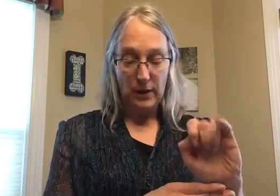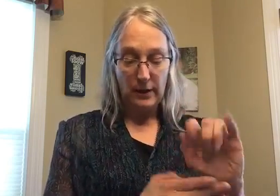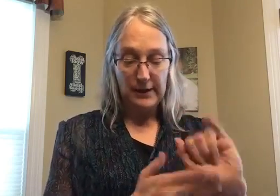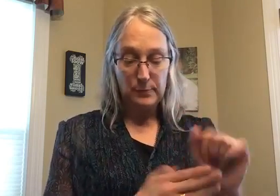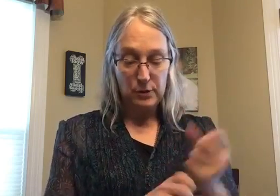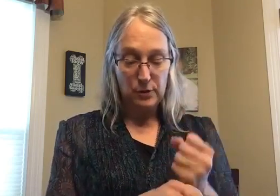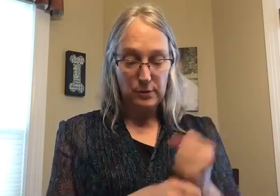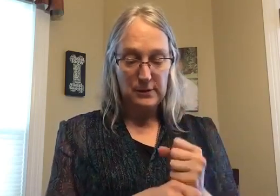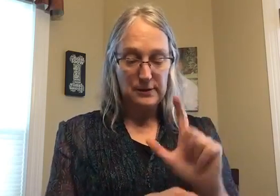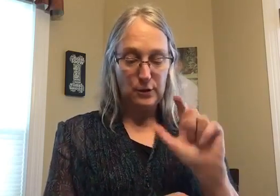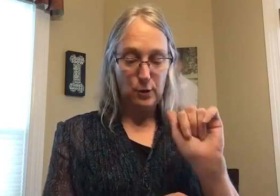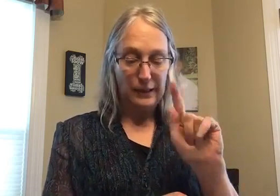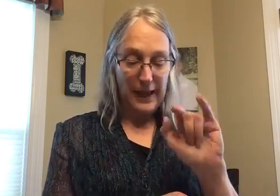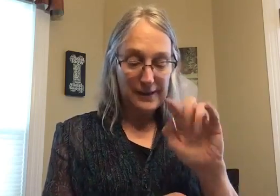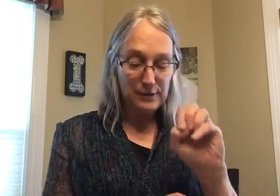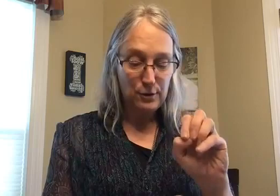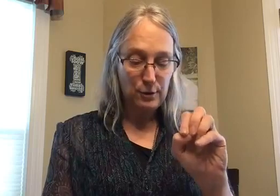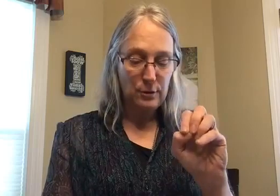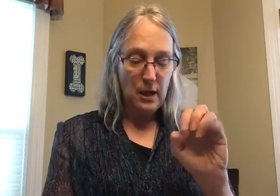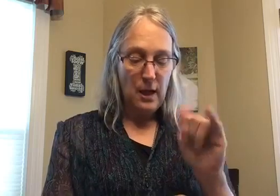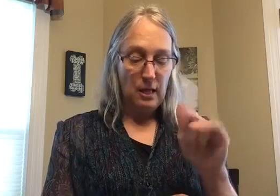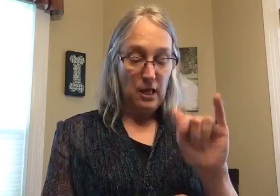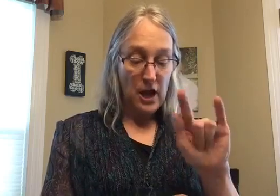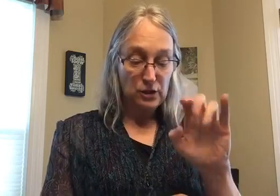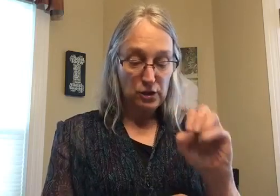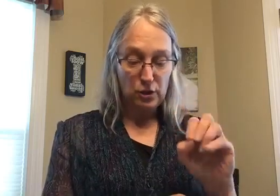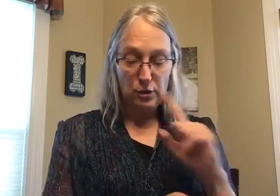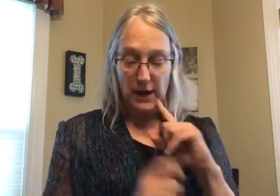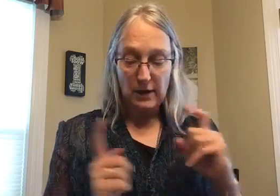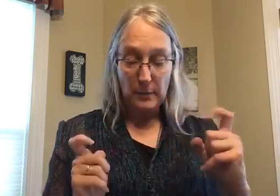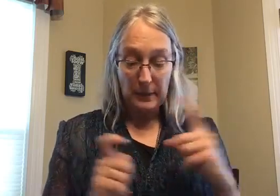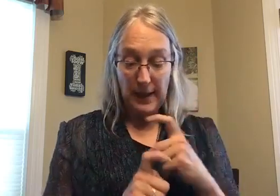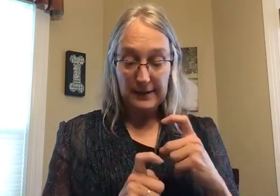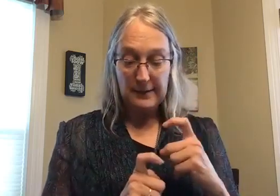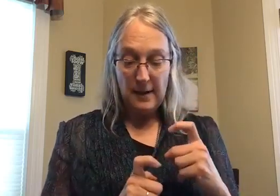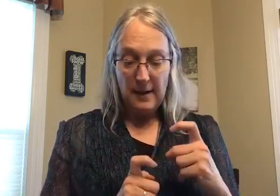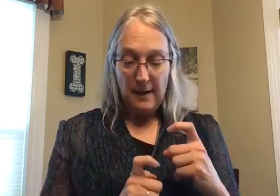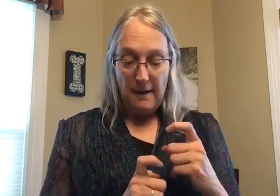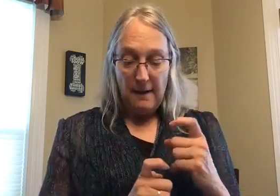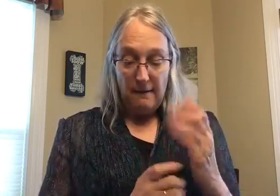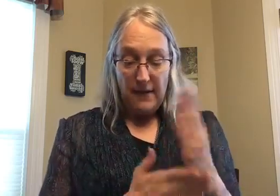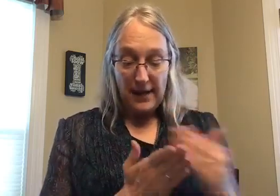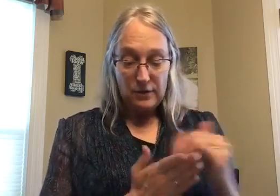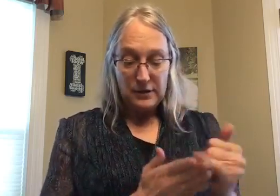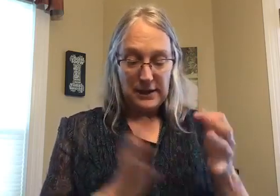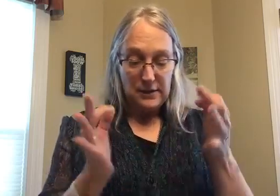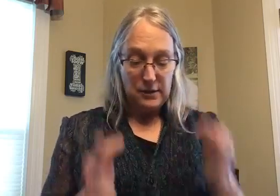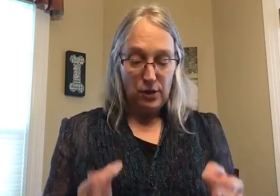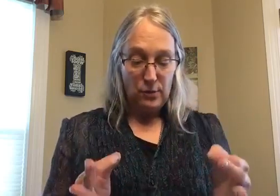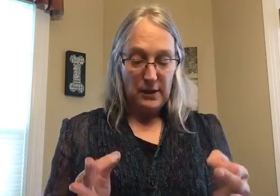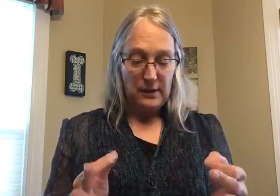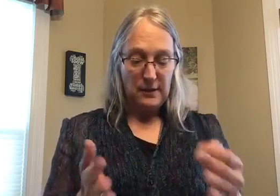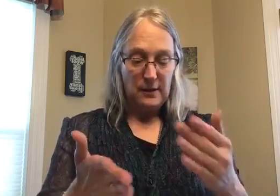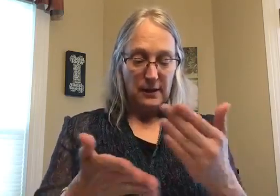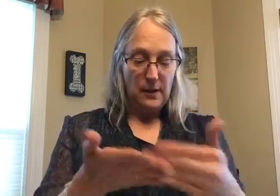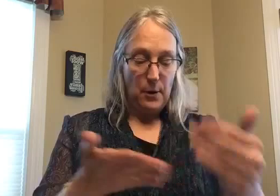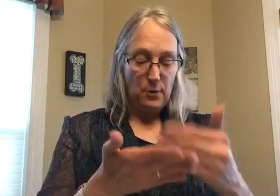that's produced. So latitude, longitude are complex factors that determine the components